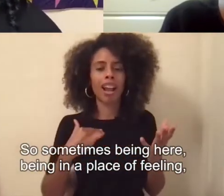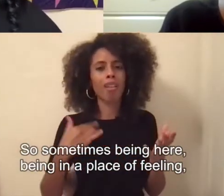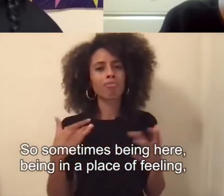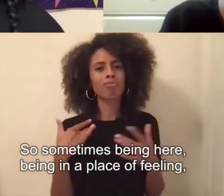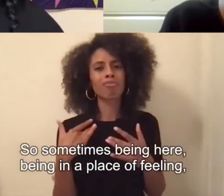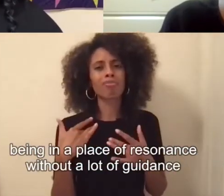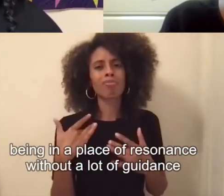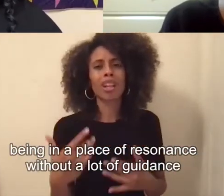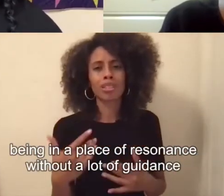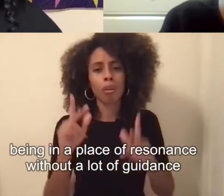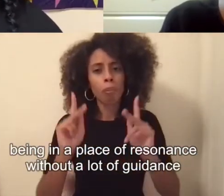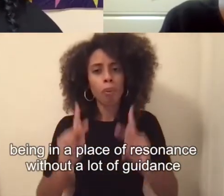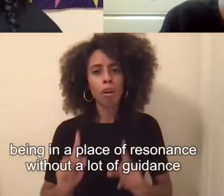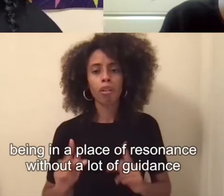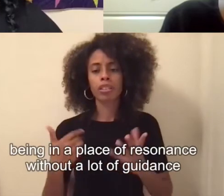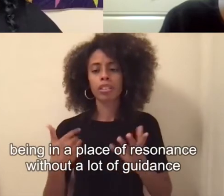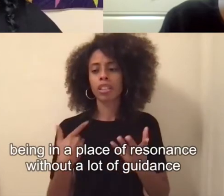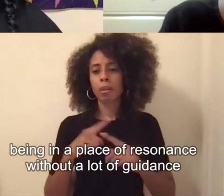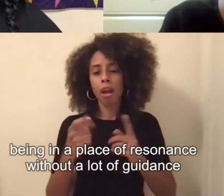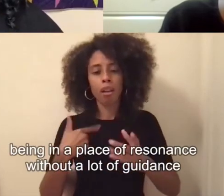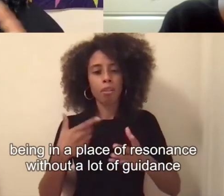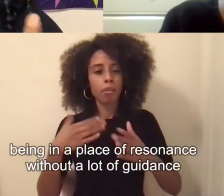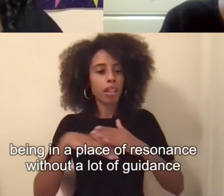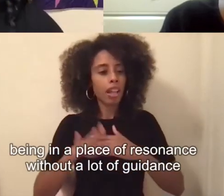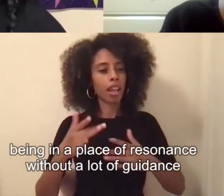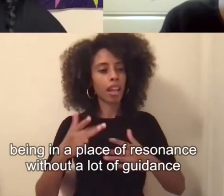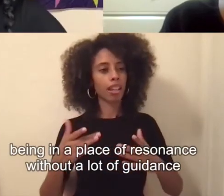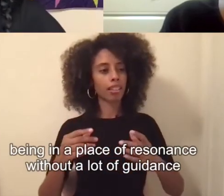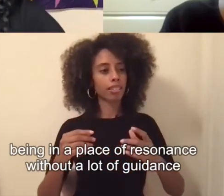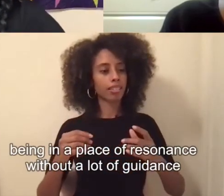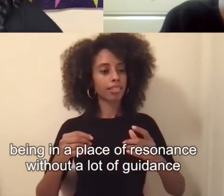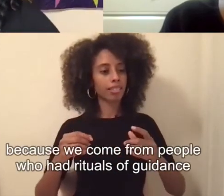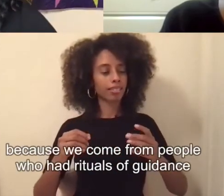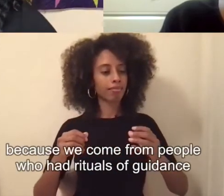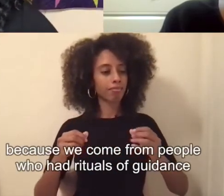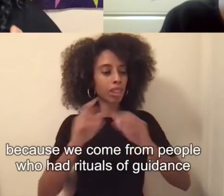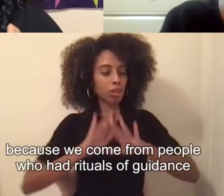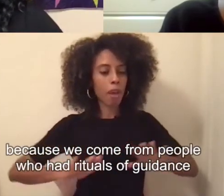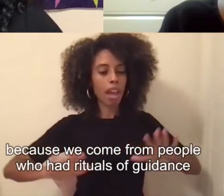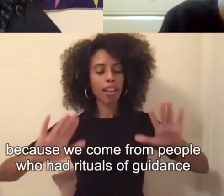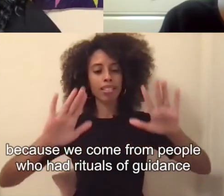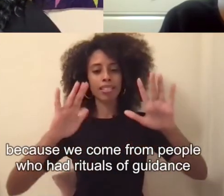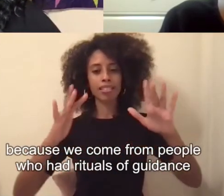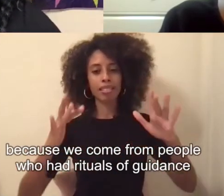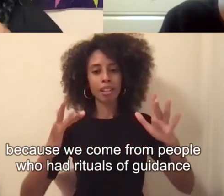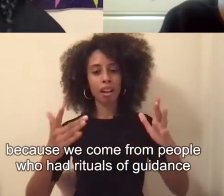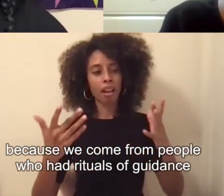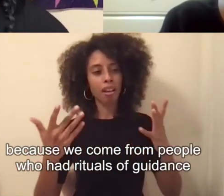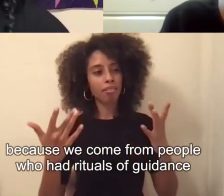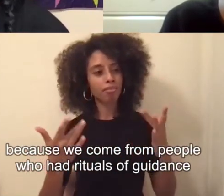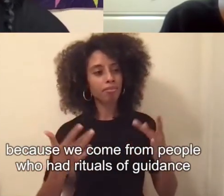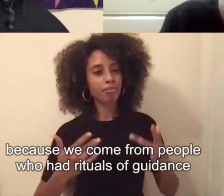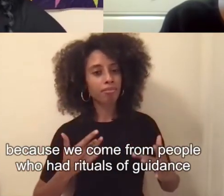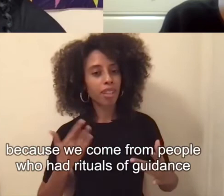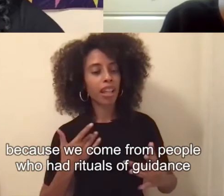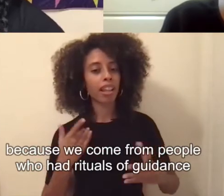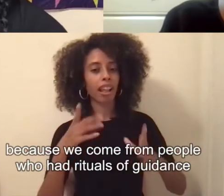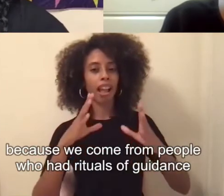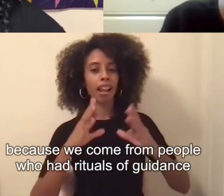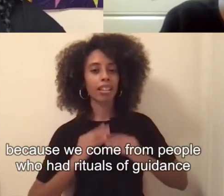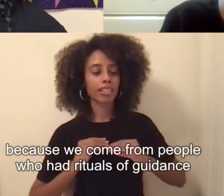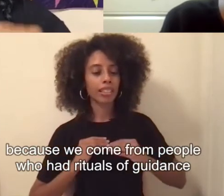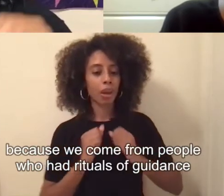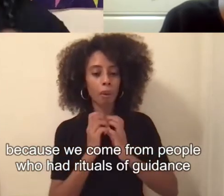of feeling, being in a place of resonance without a lot of guidance, because, you know, we come from